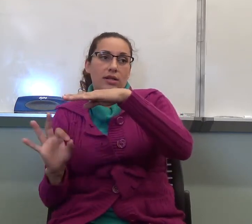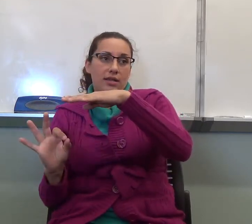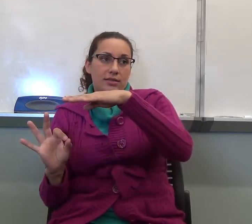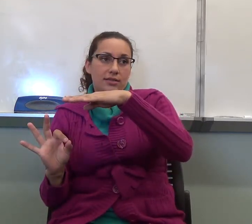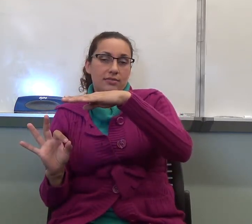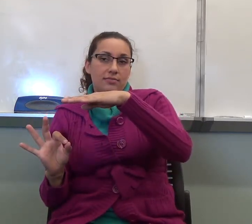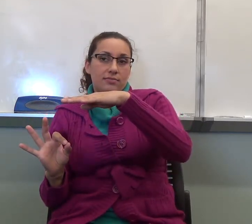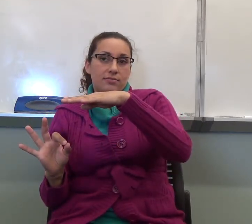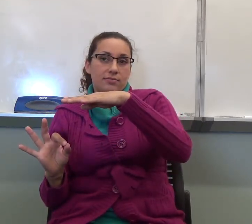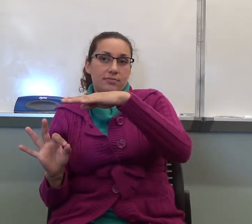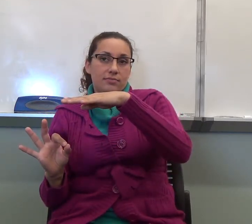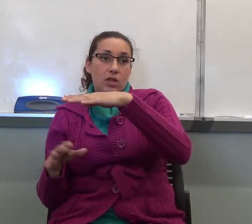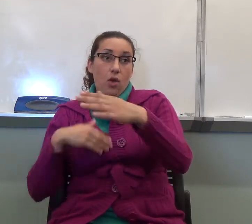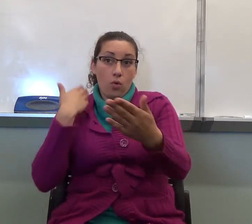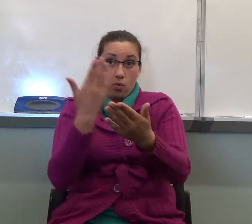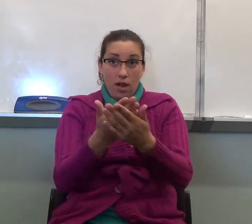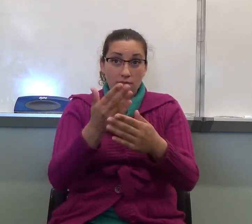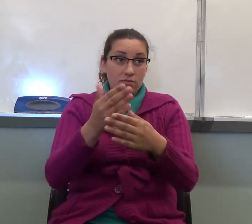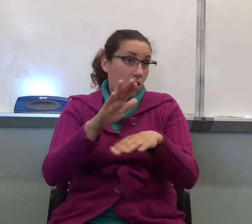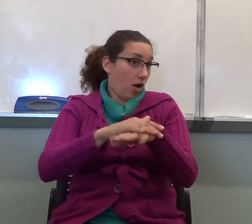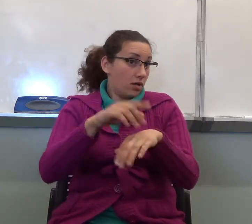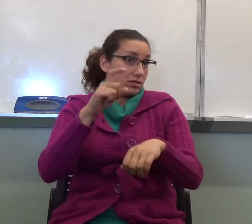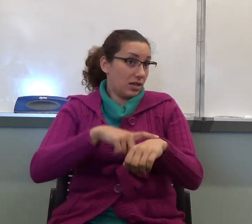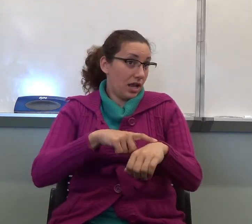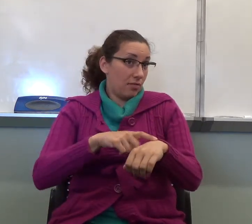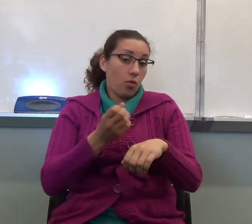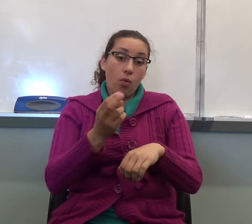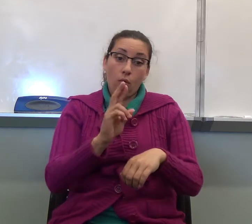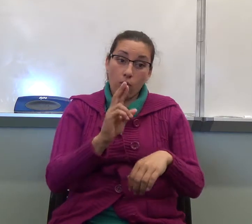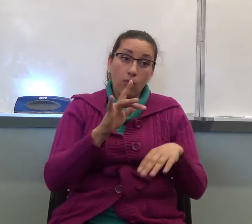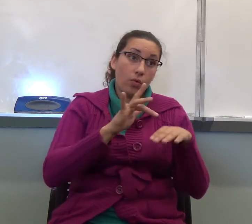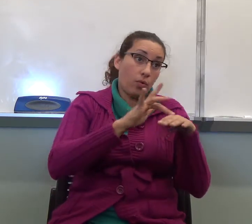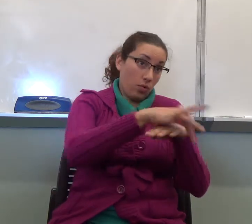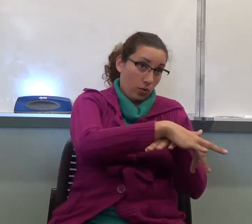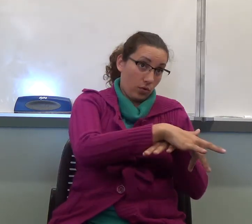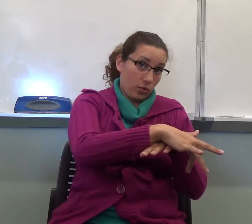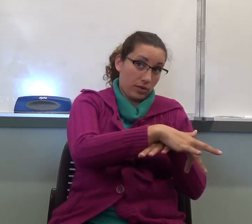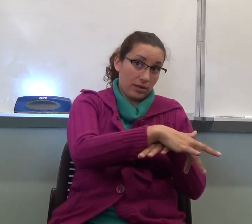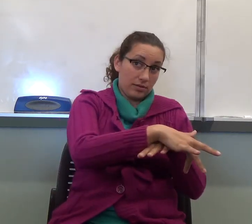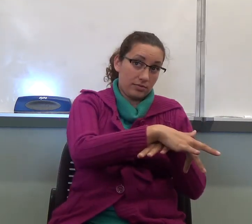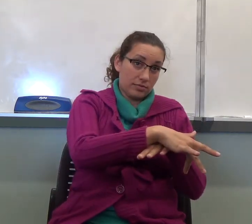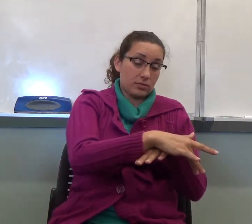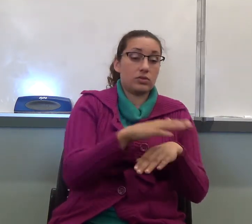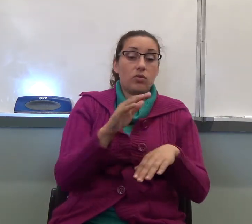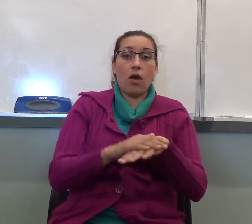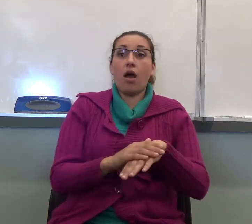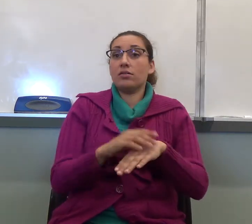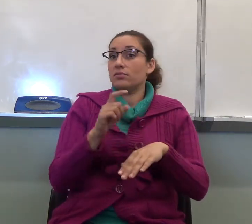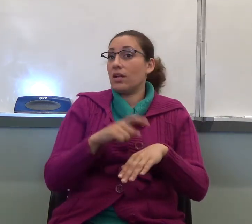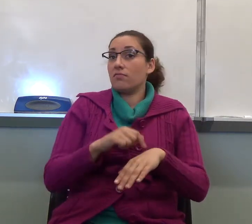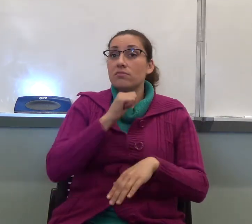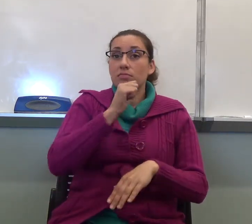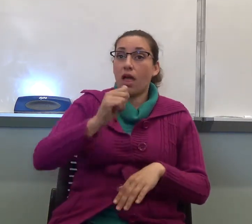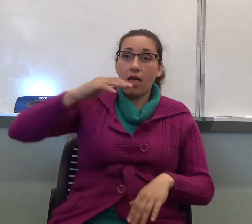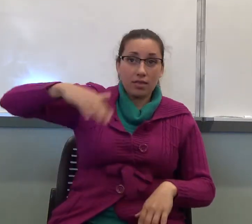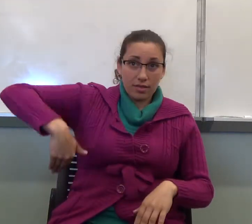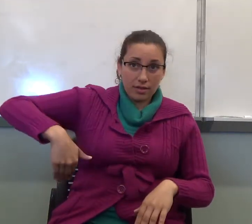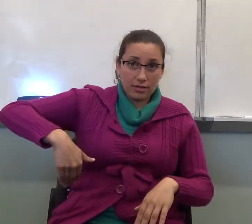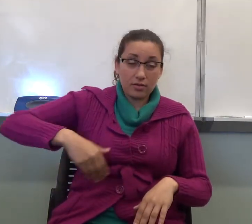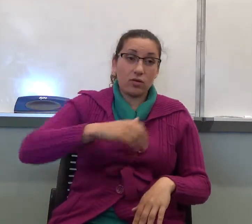And arrive on time or early, that would be on time or 5 minutes early or 10 minutes early. That's